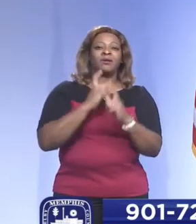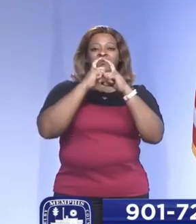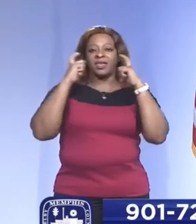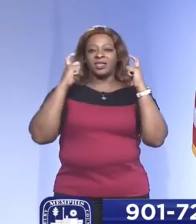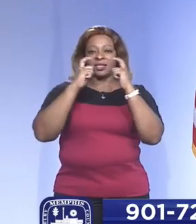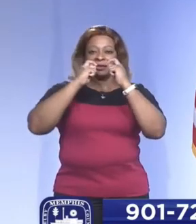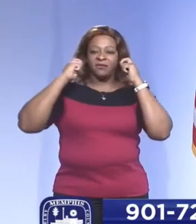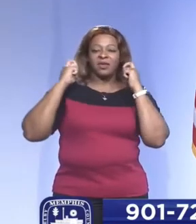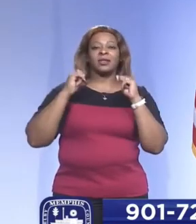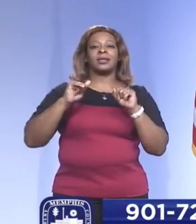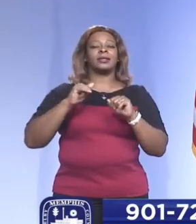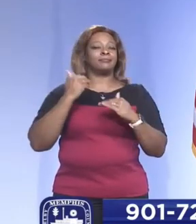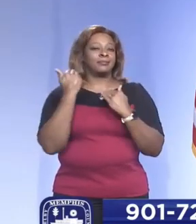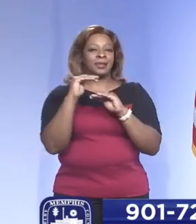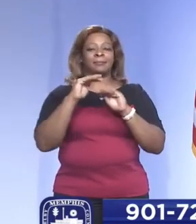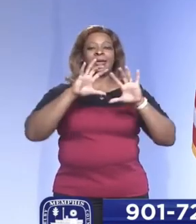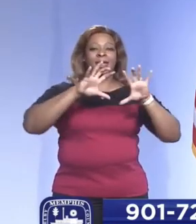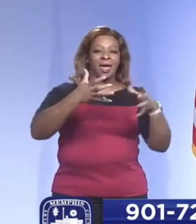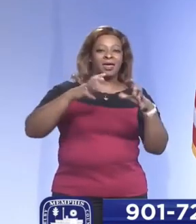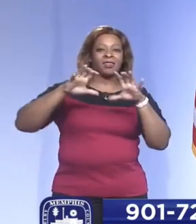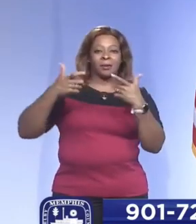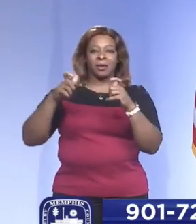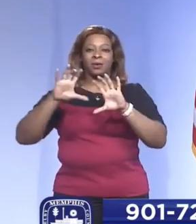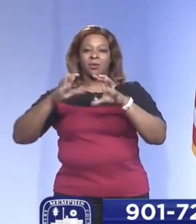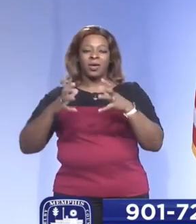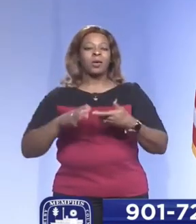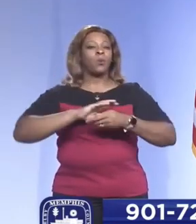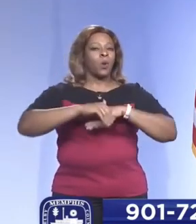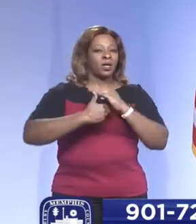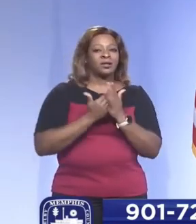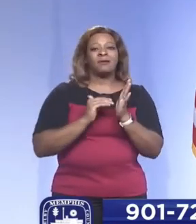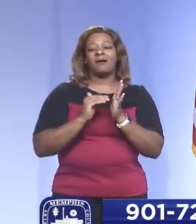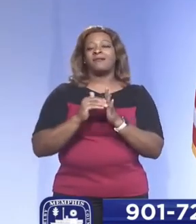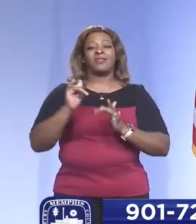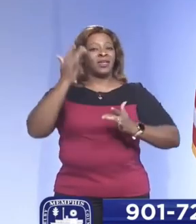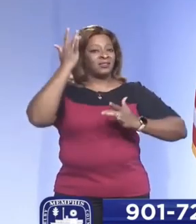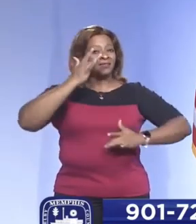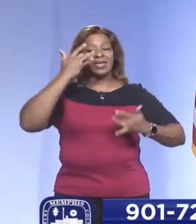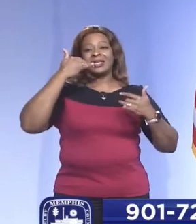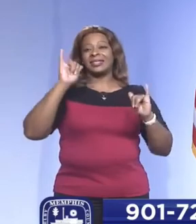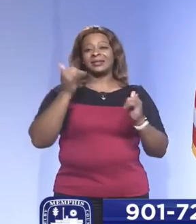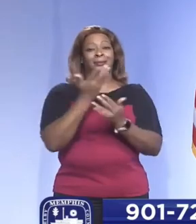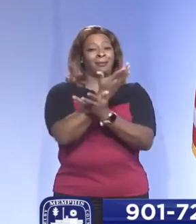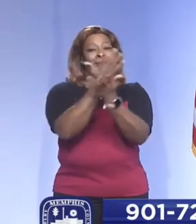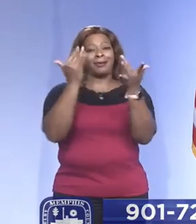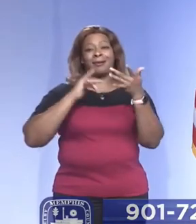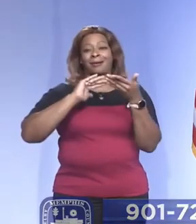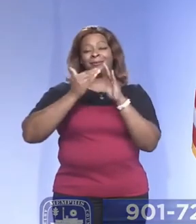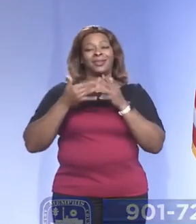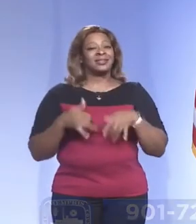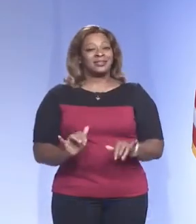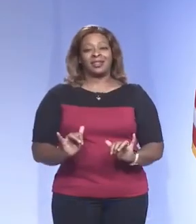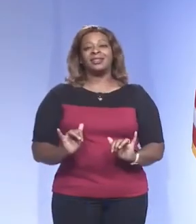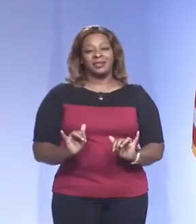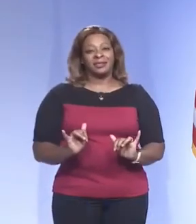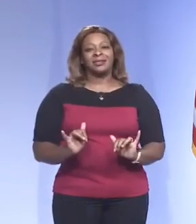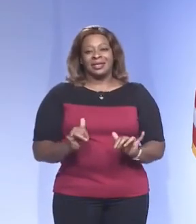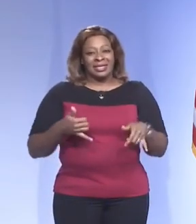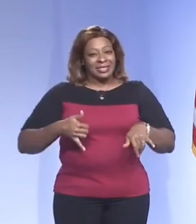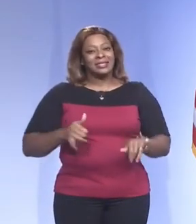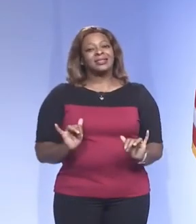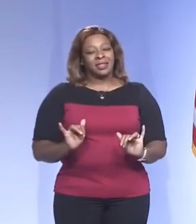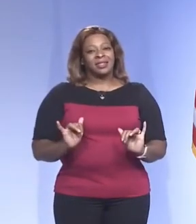still have to limit gatherings. We still have to wash our hands. This virus is throughout our community, and it's